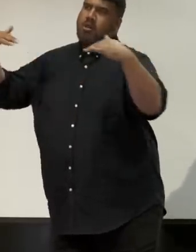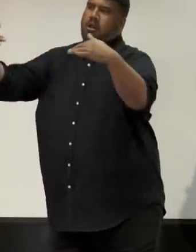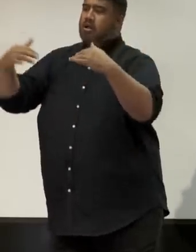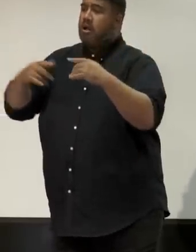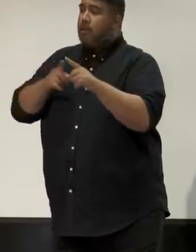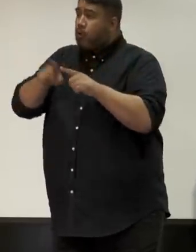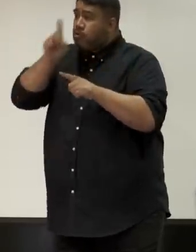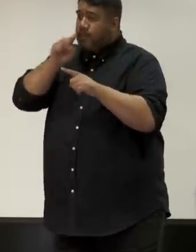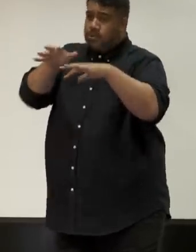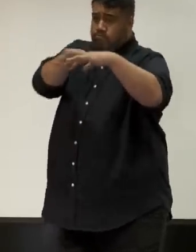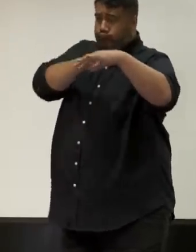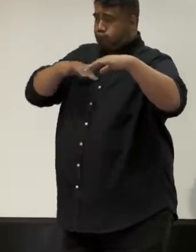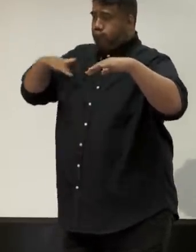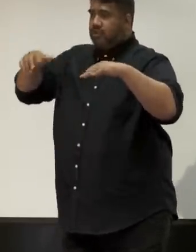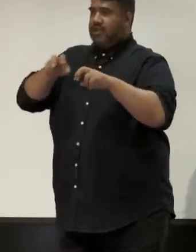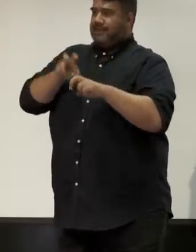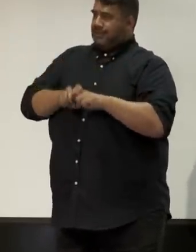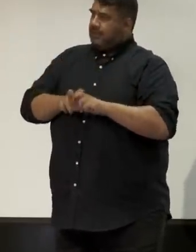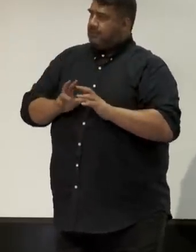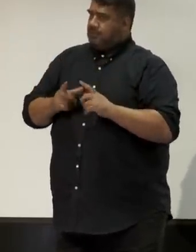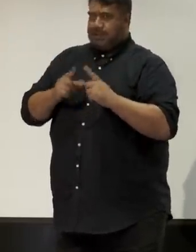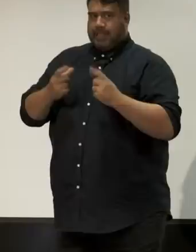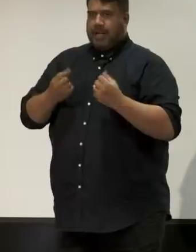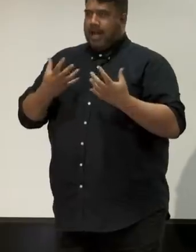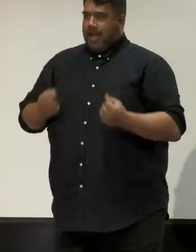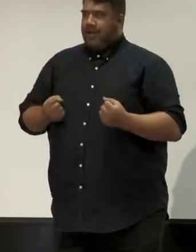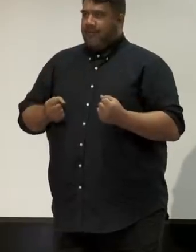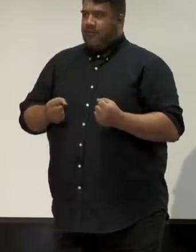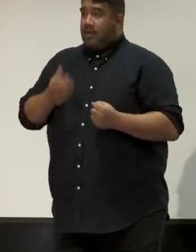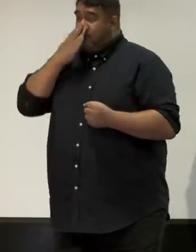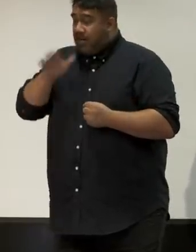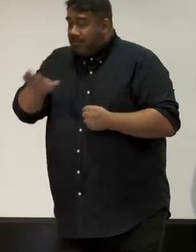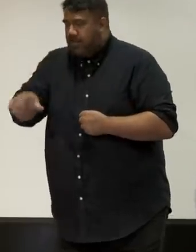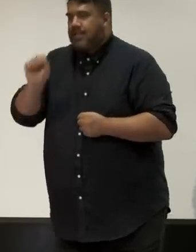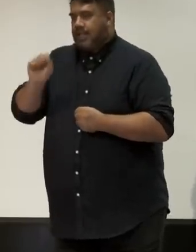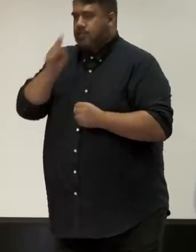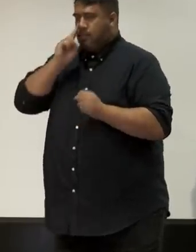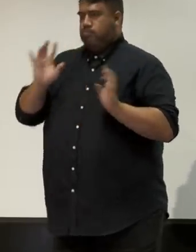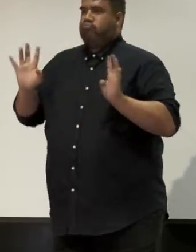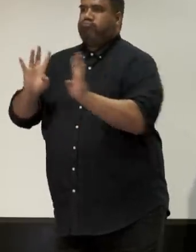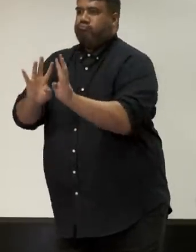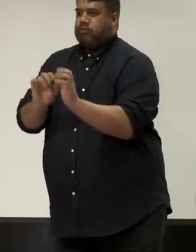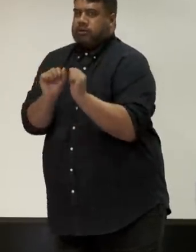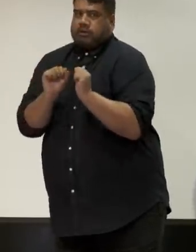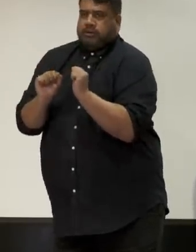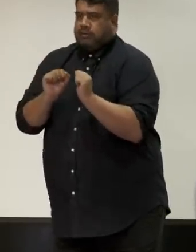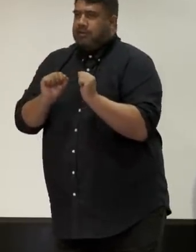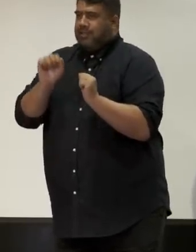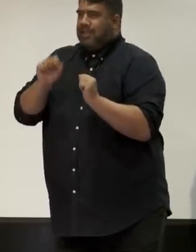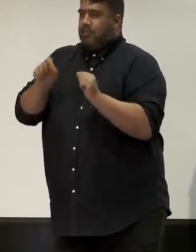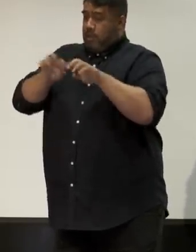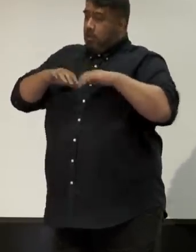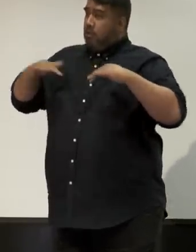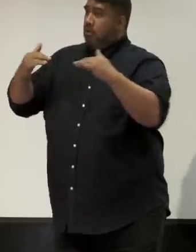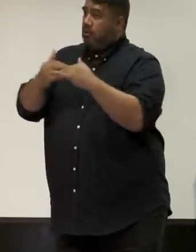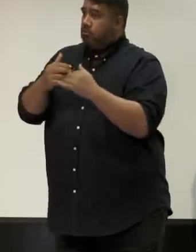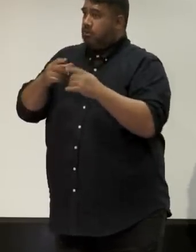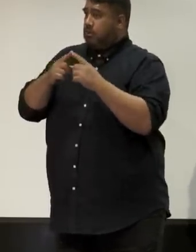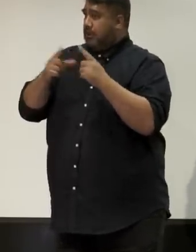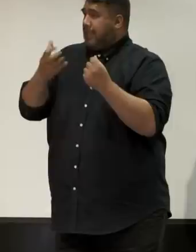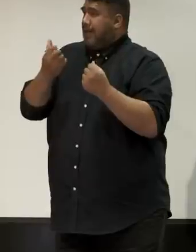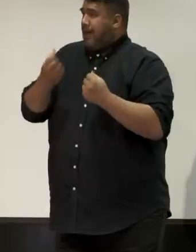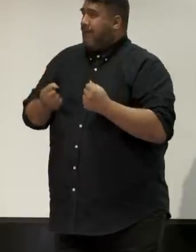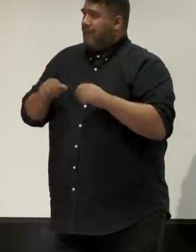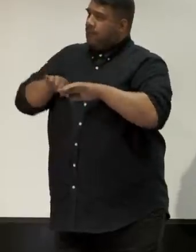and ticketed. So there is a degree where actually you will have a group that won't be able to with as much precision, but a large number